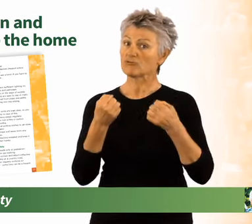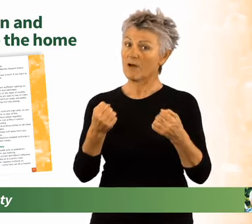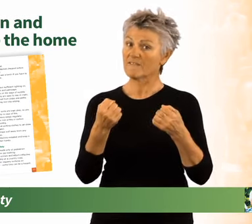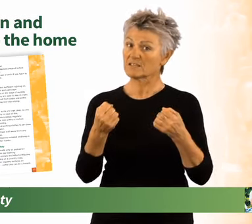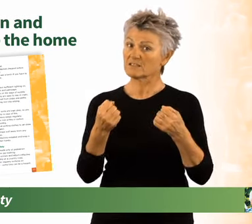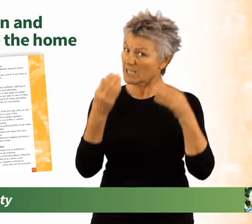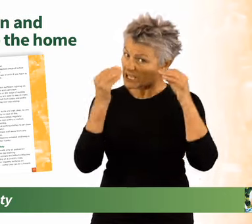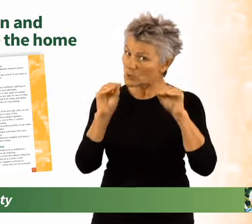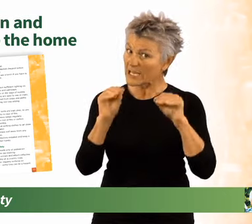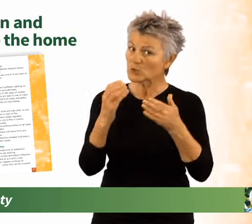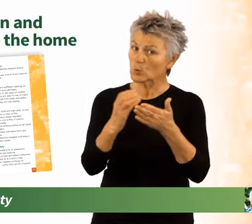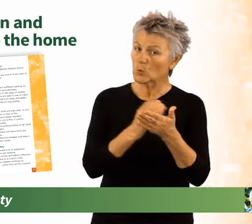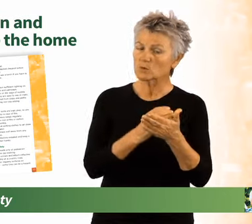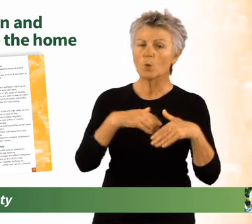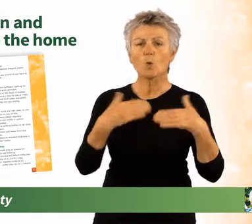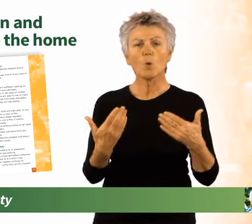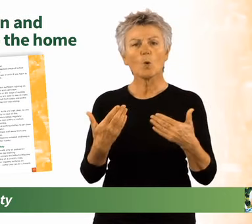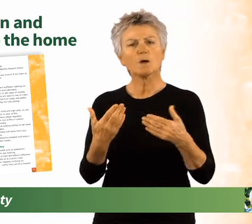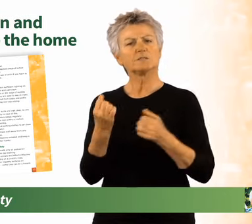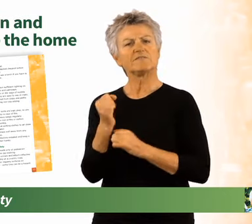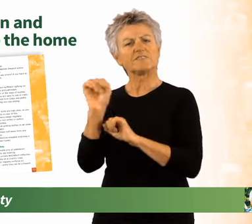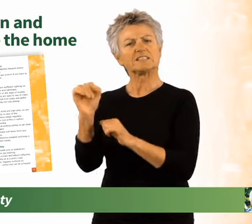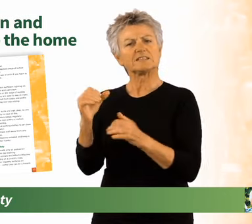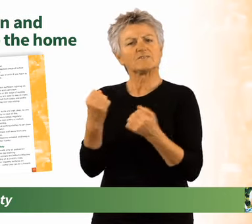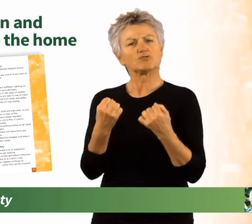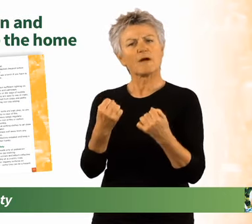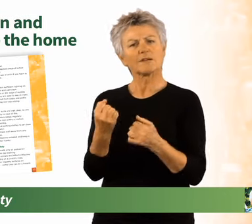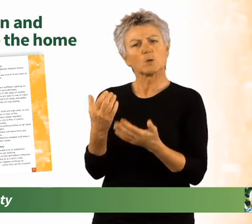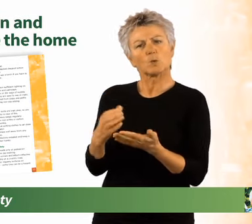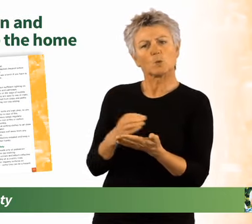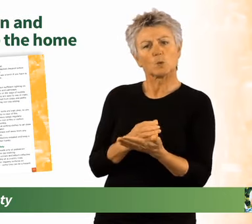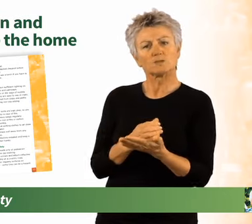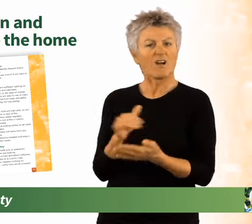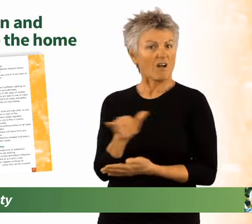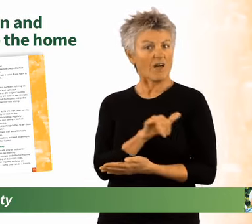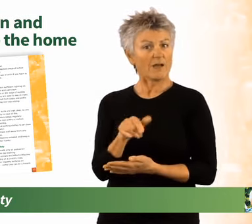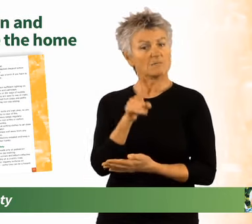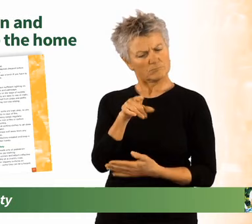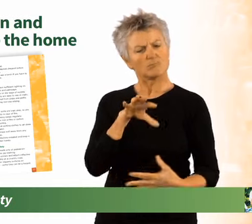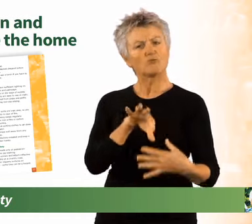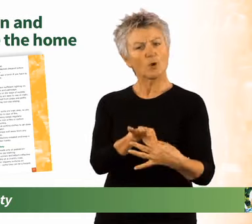Enroll in senior drivers' education courses or a defensive driving course to update your